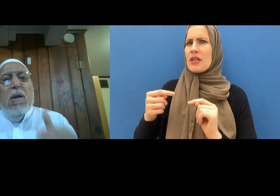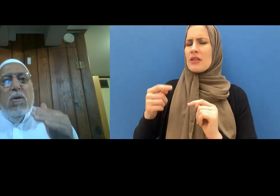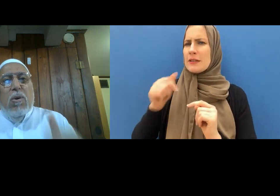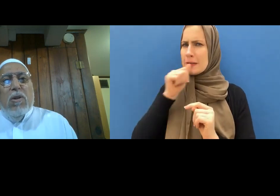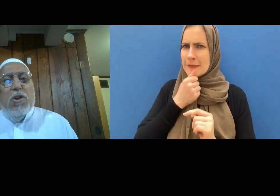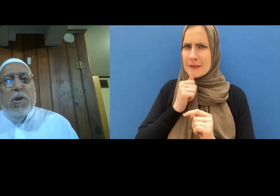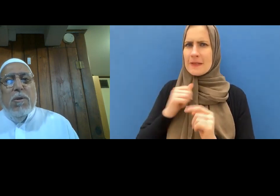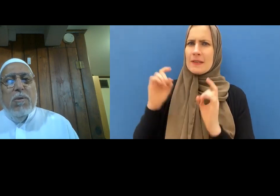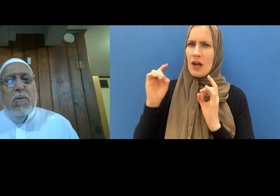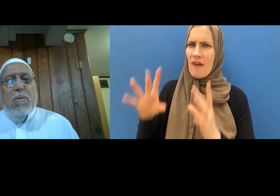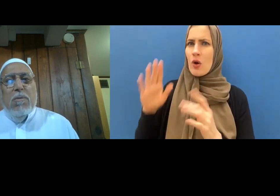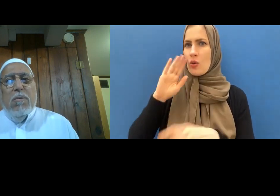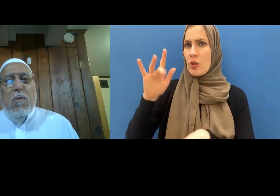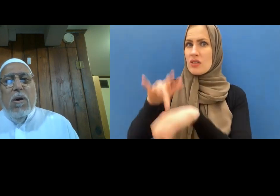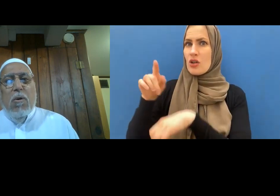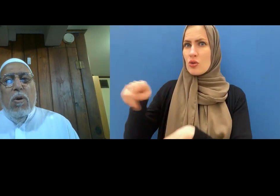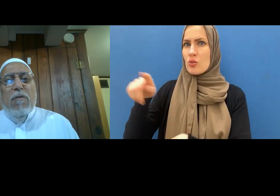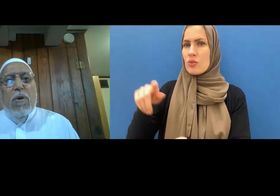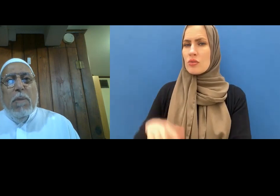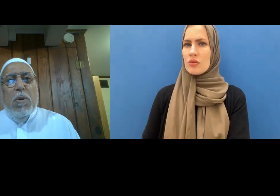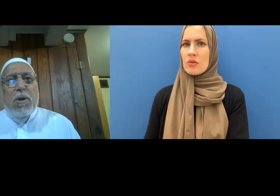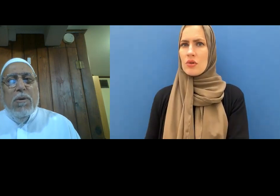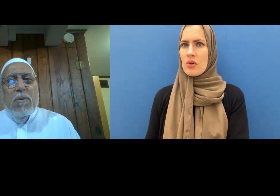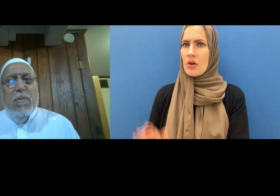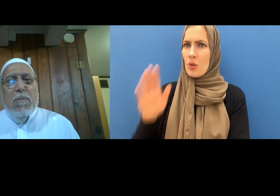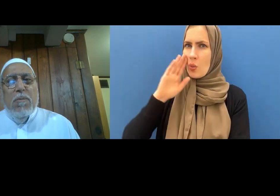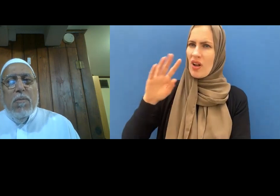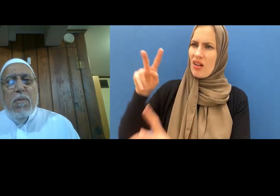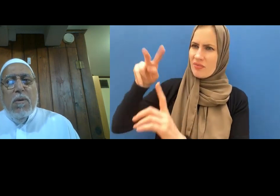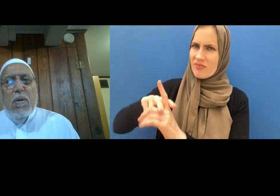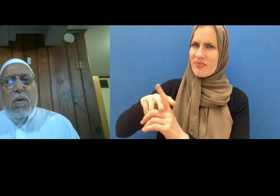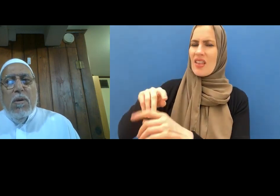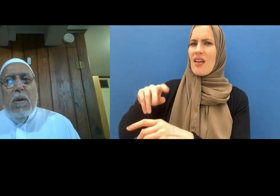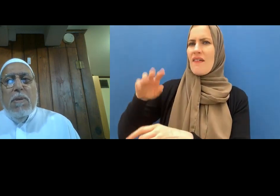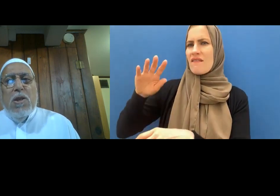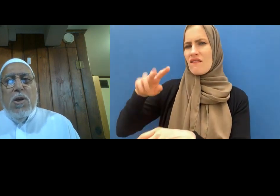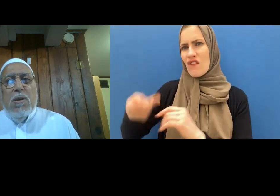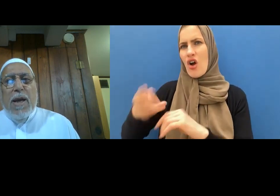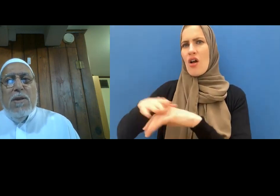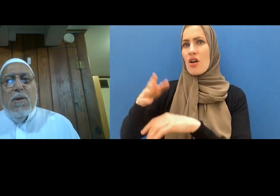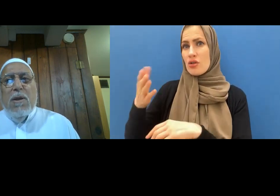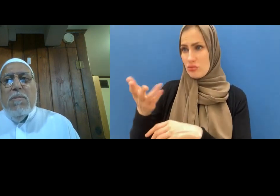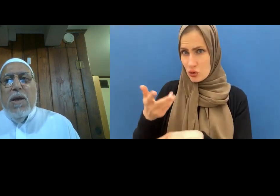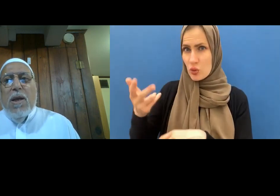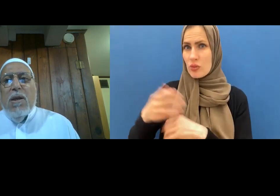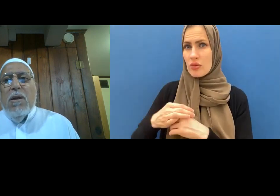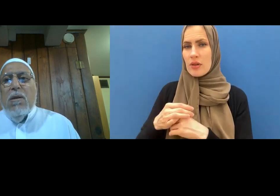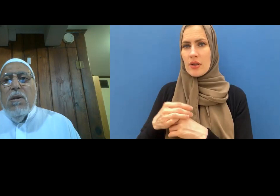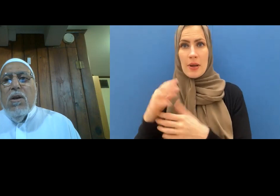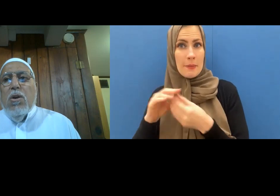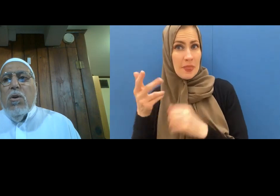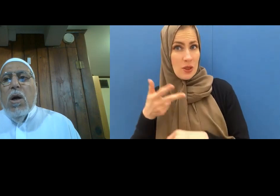one, will touch you, will fall upon you. The messengers answered them